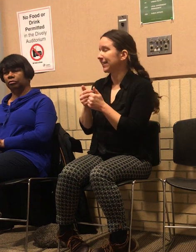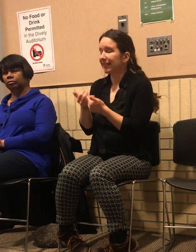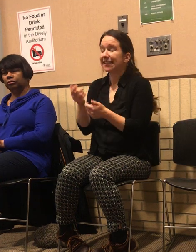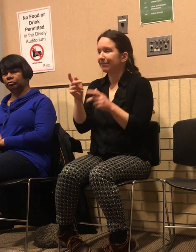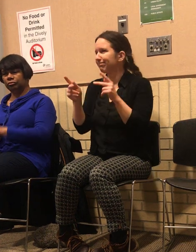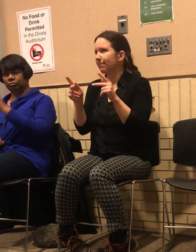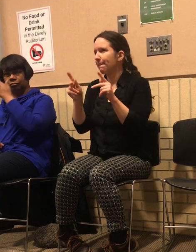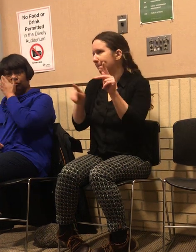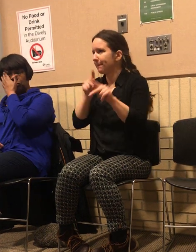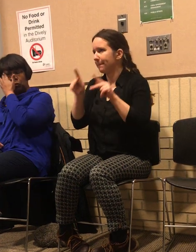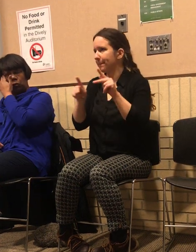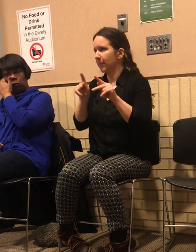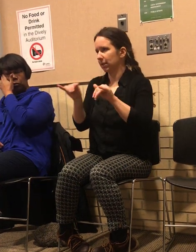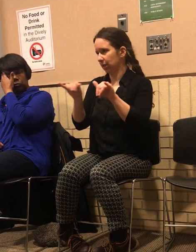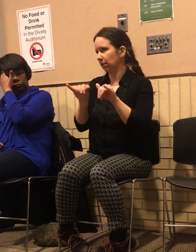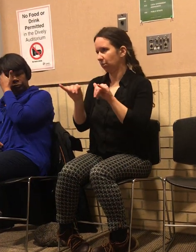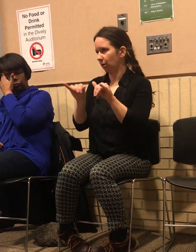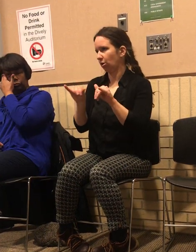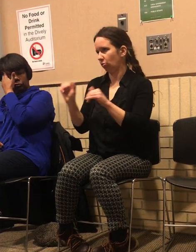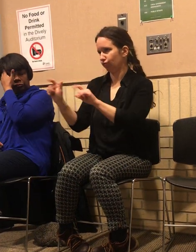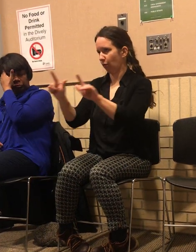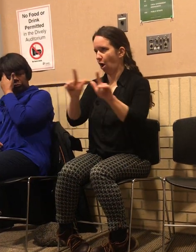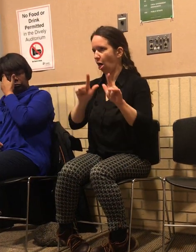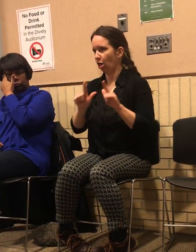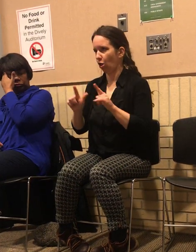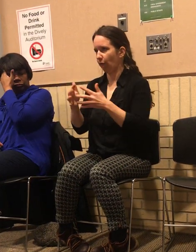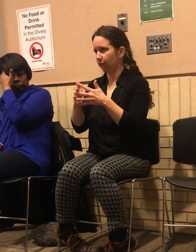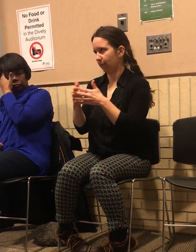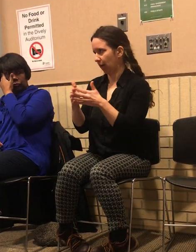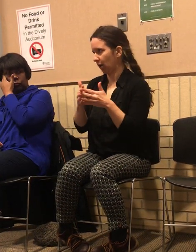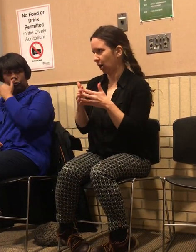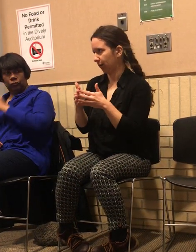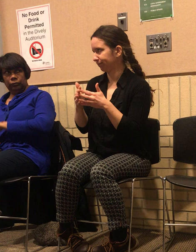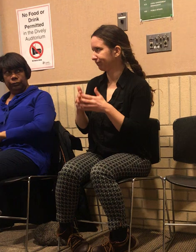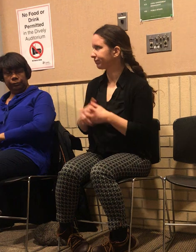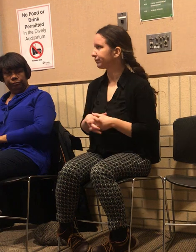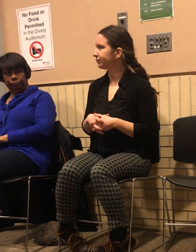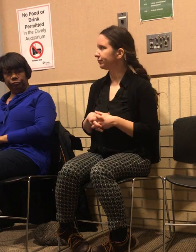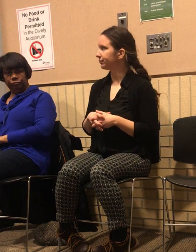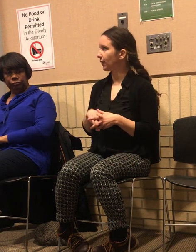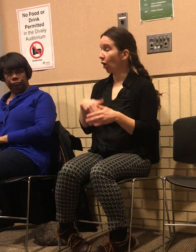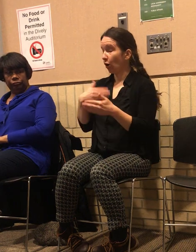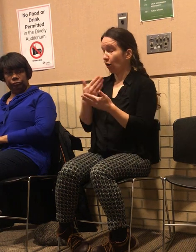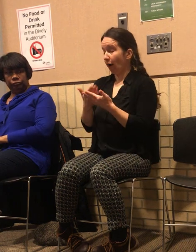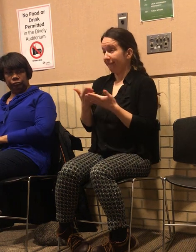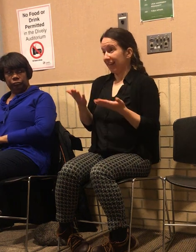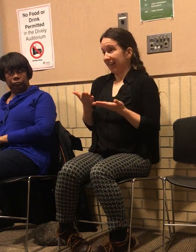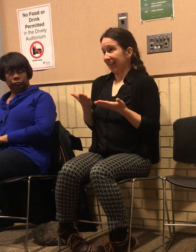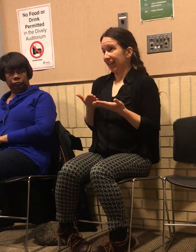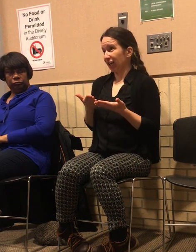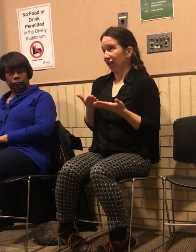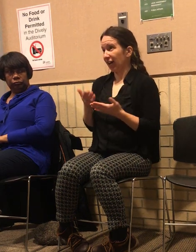bit. Ended up back here at Cleveland State for my last 2 years of undergrad, which was the best decision I